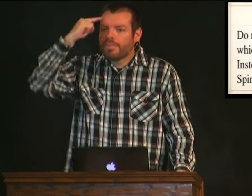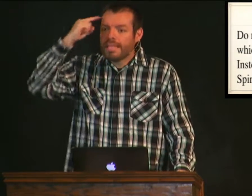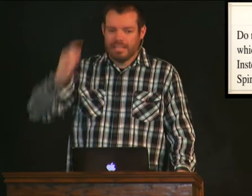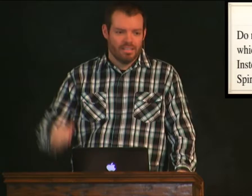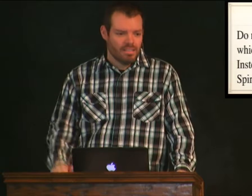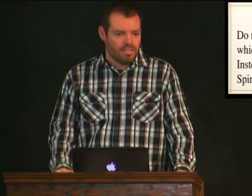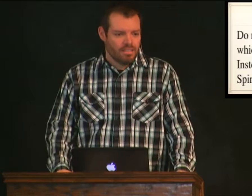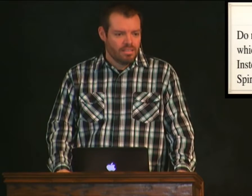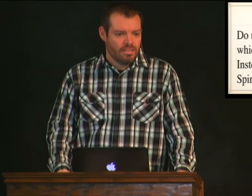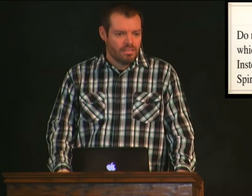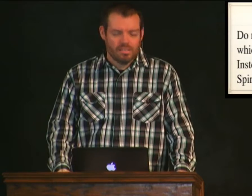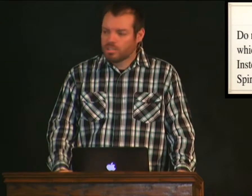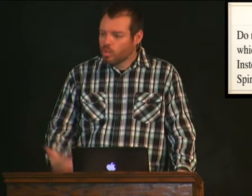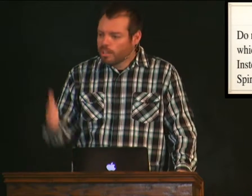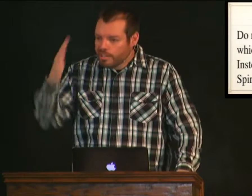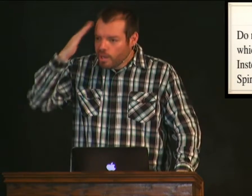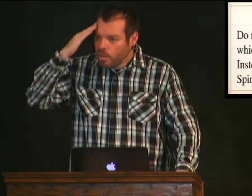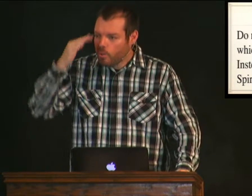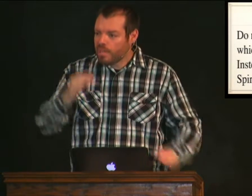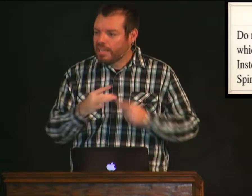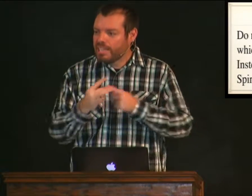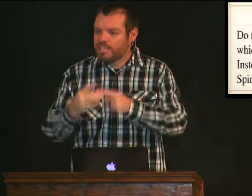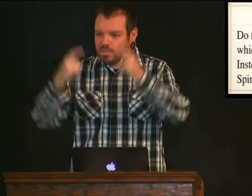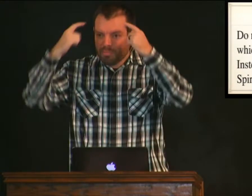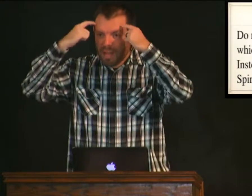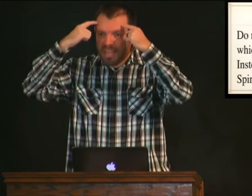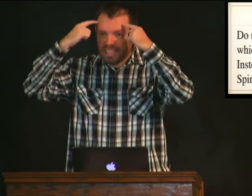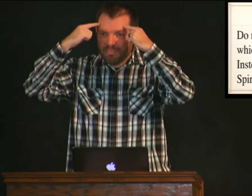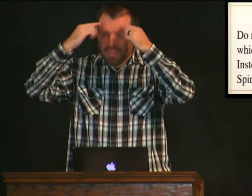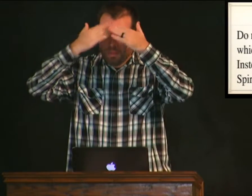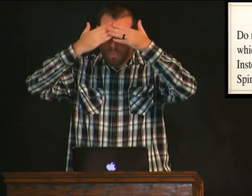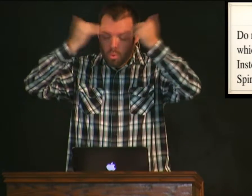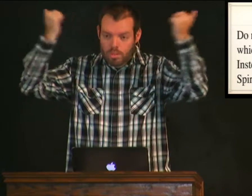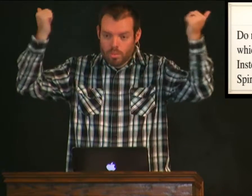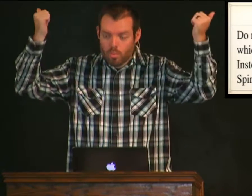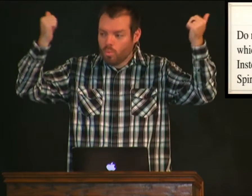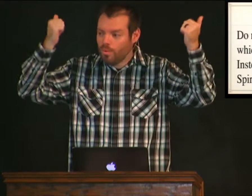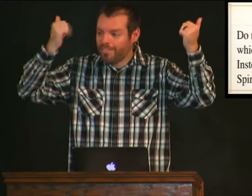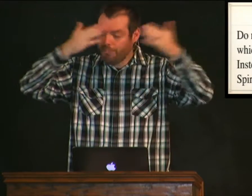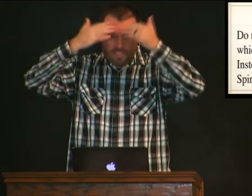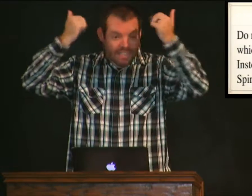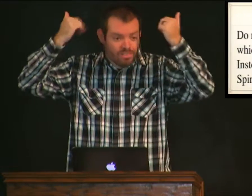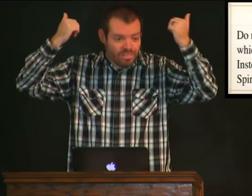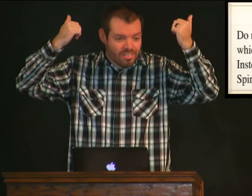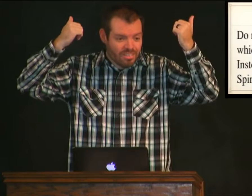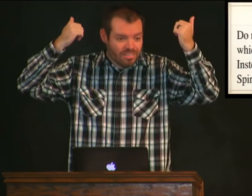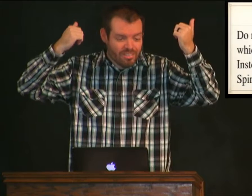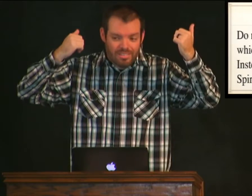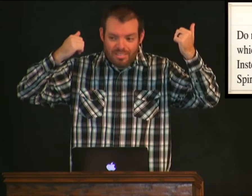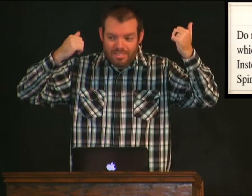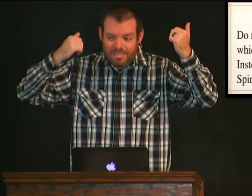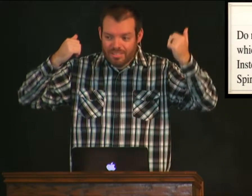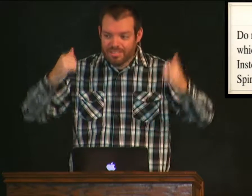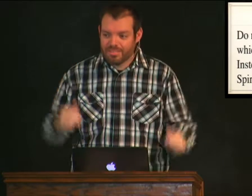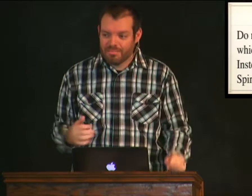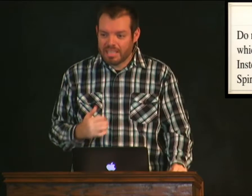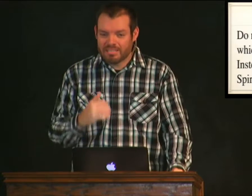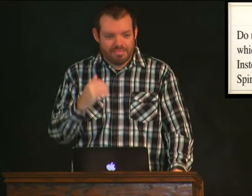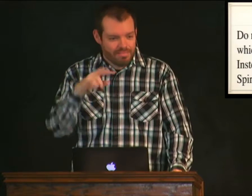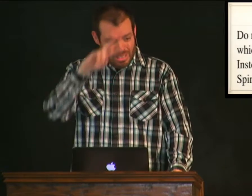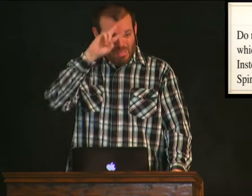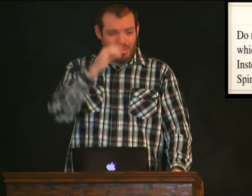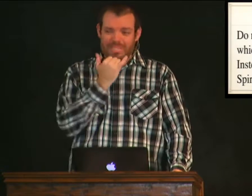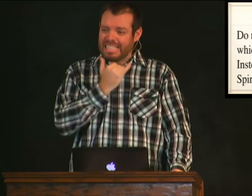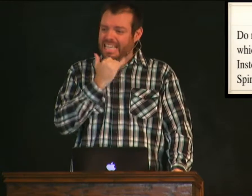Because they're not thinking. So we already know, at least to our minds, being forgetful.